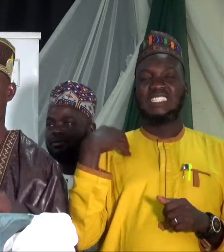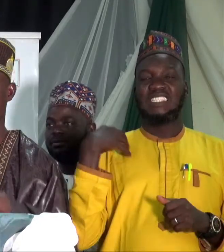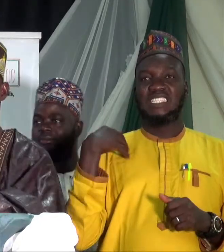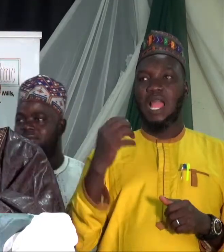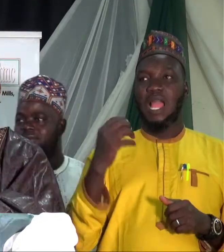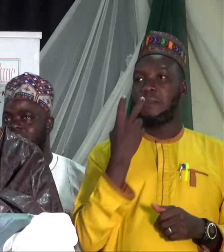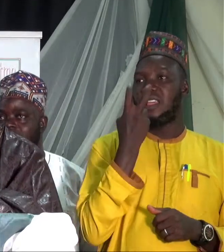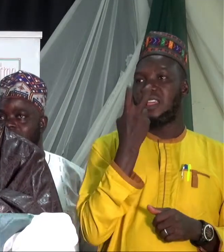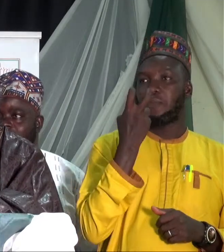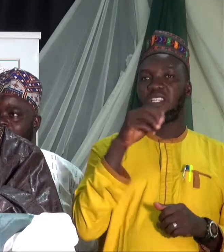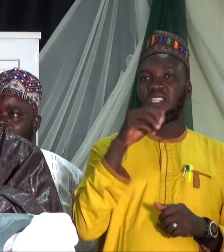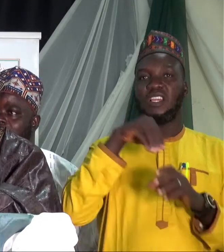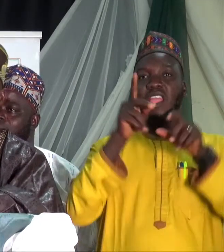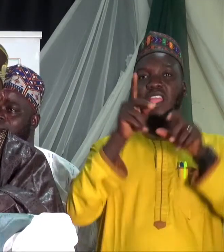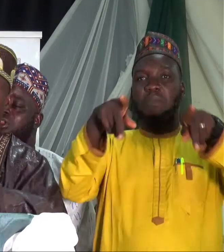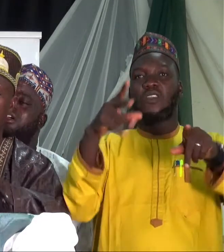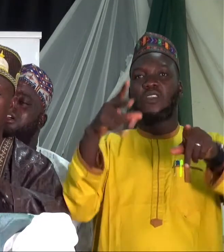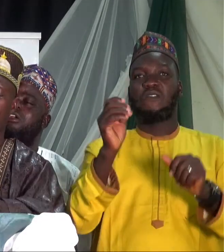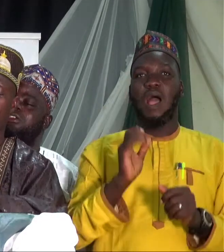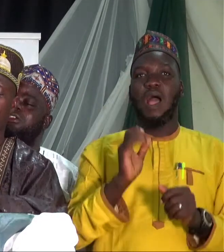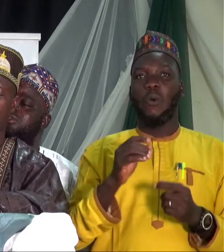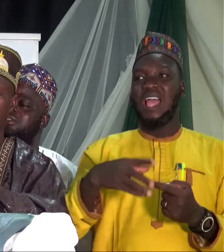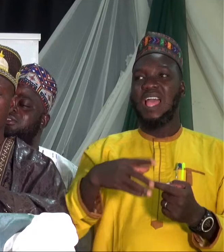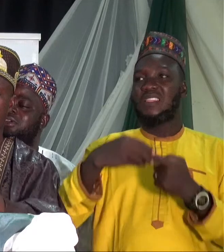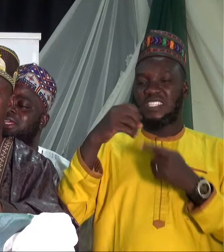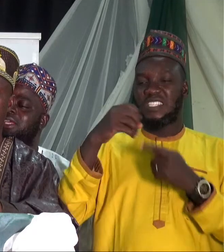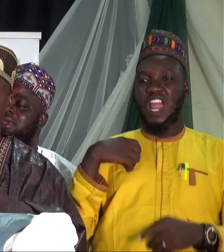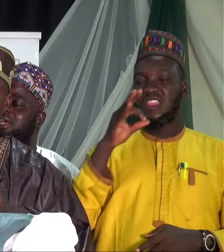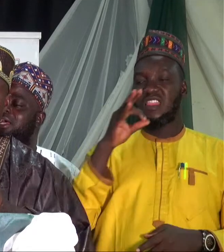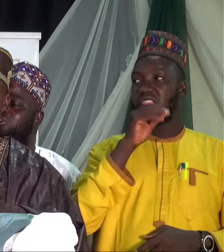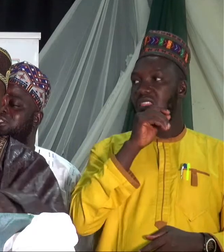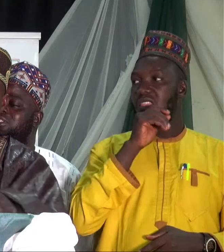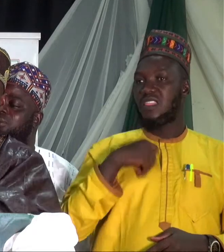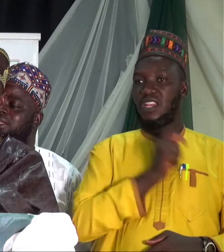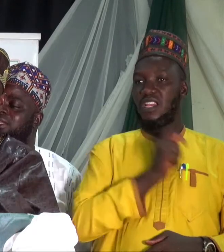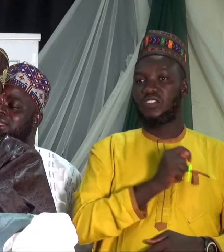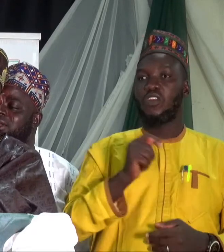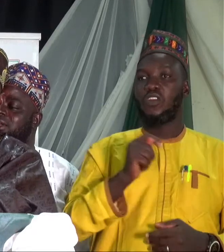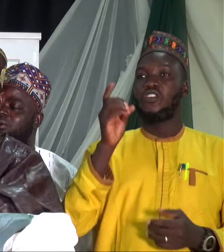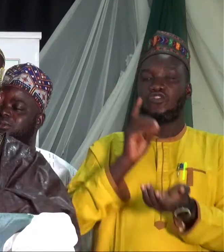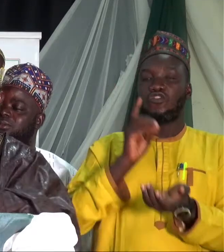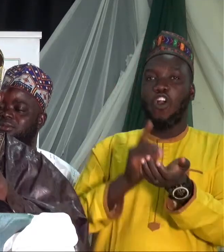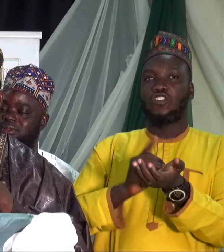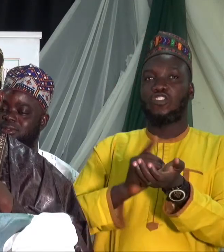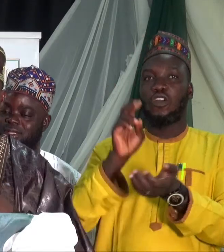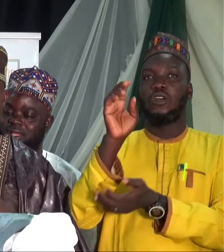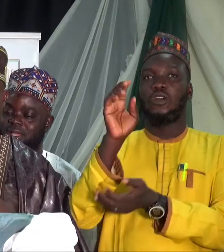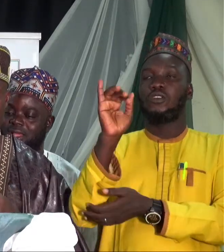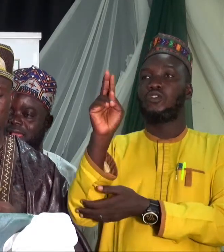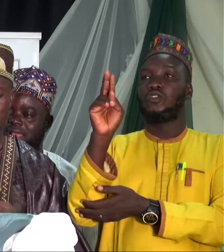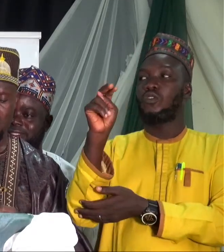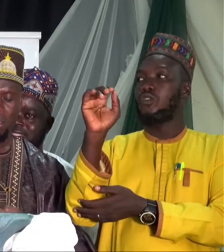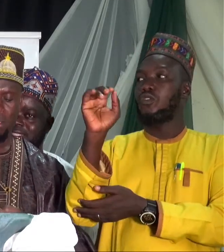in person of our distinguished senator Dr. Yunus